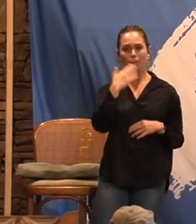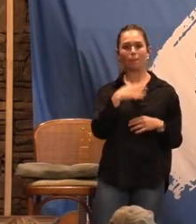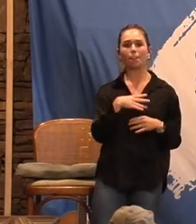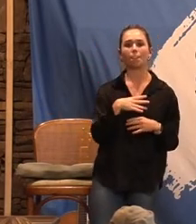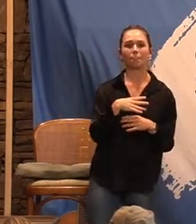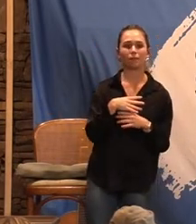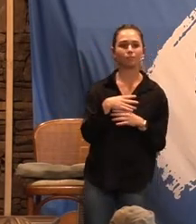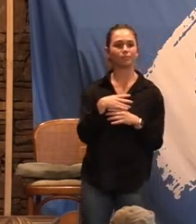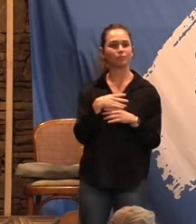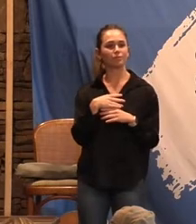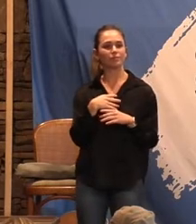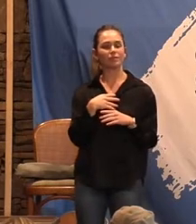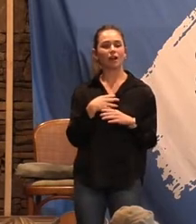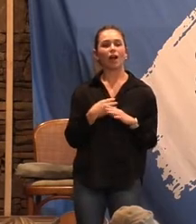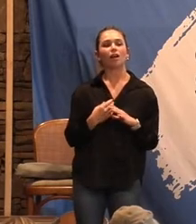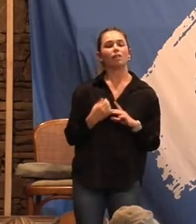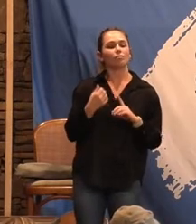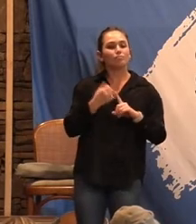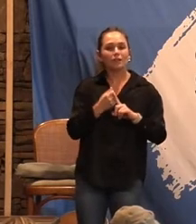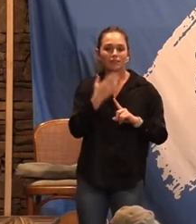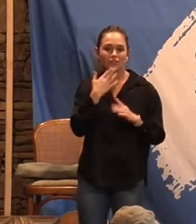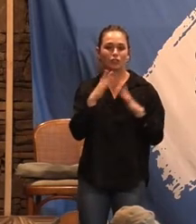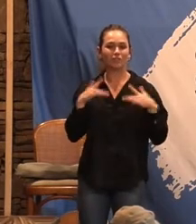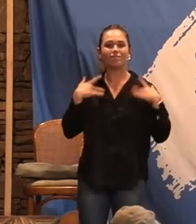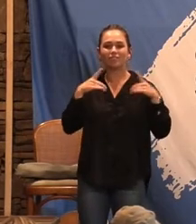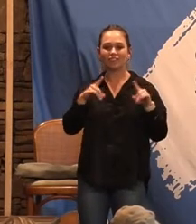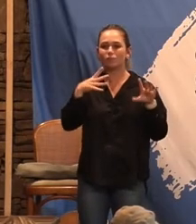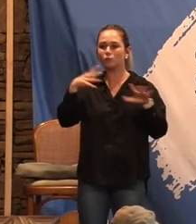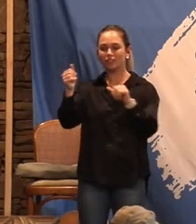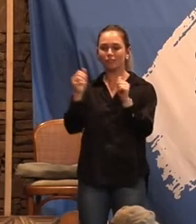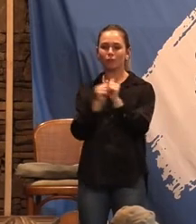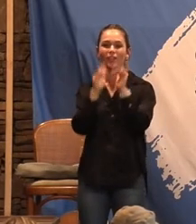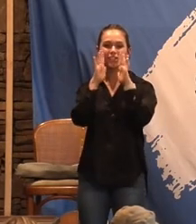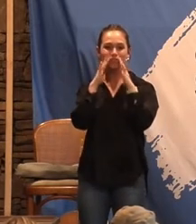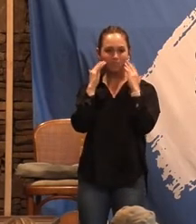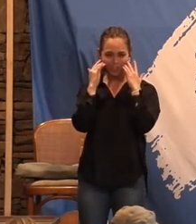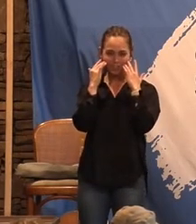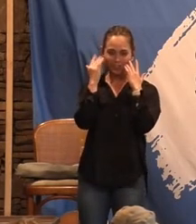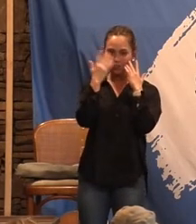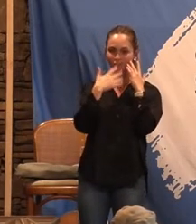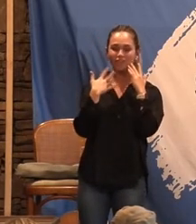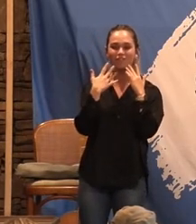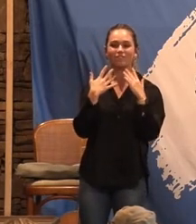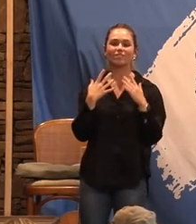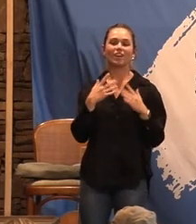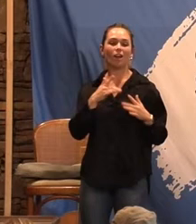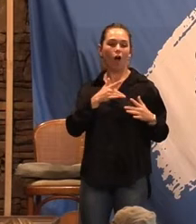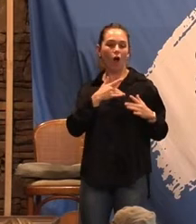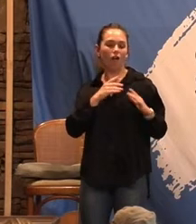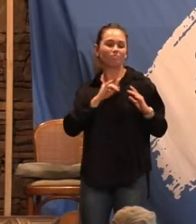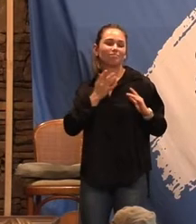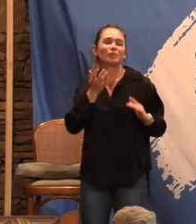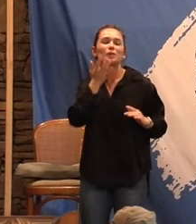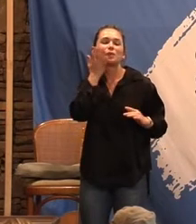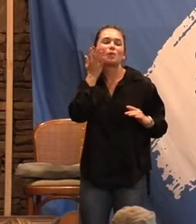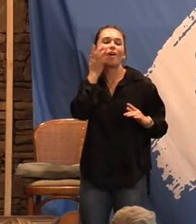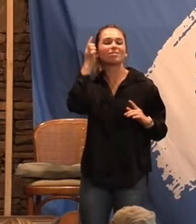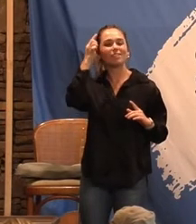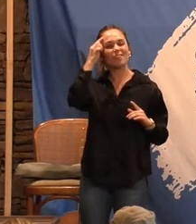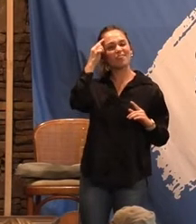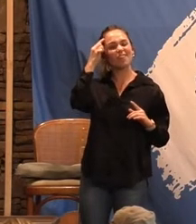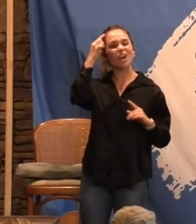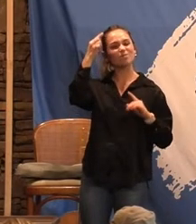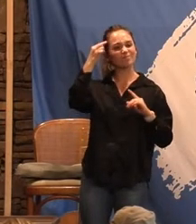the mark of a good festival is that you go away with a smile on your face, warmth in your heart, and a thought or two in your